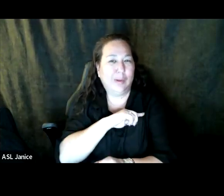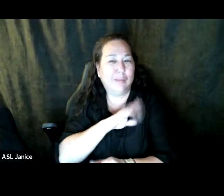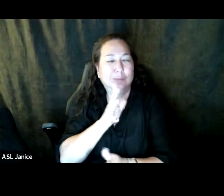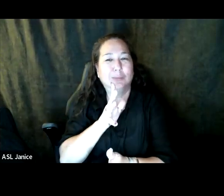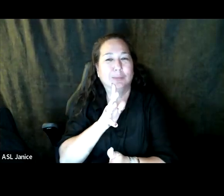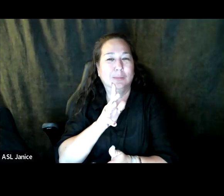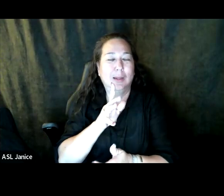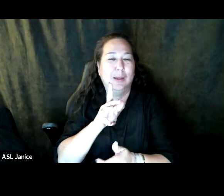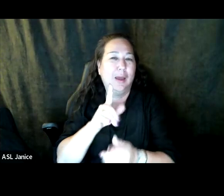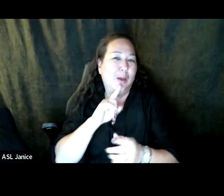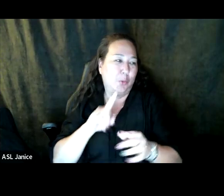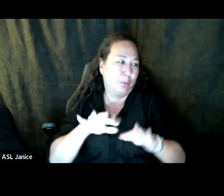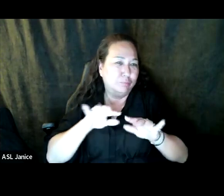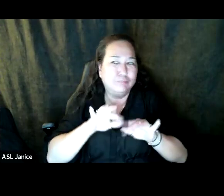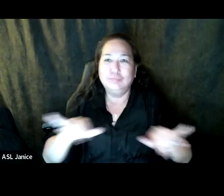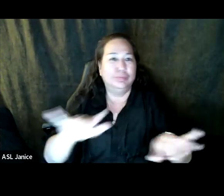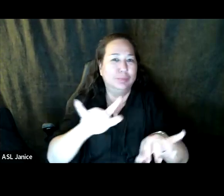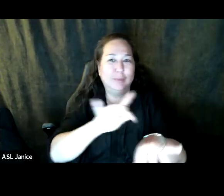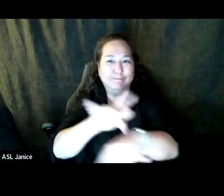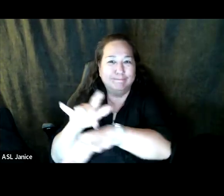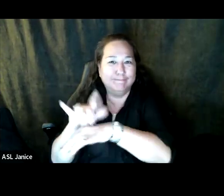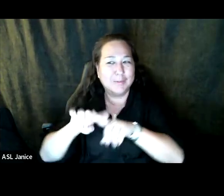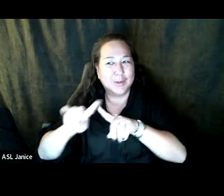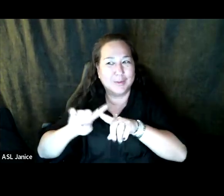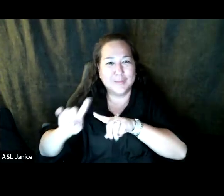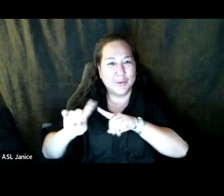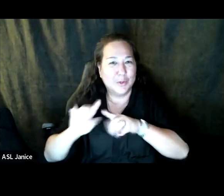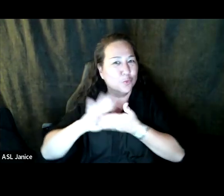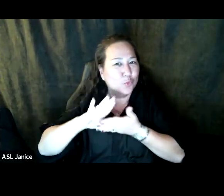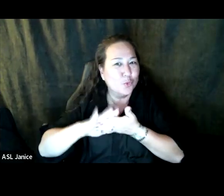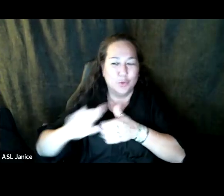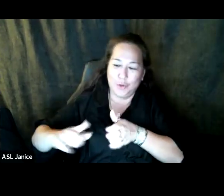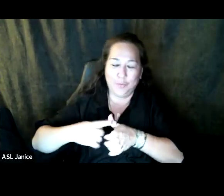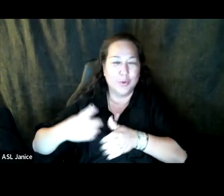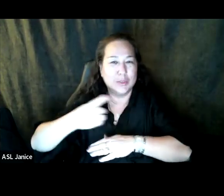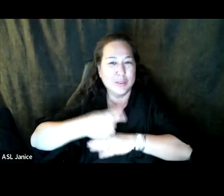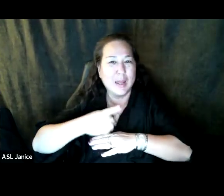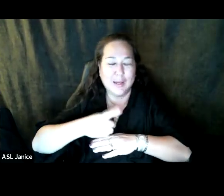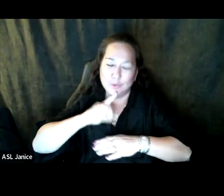the district to celebrate the first days of school in support of our students and families.